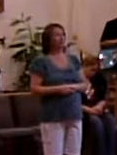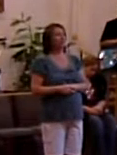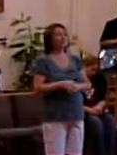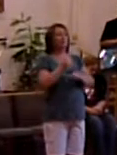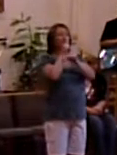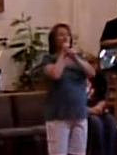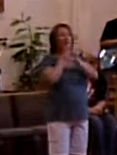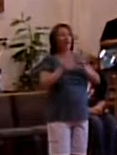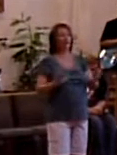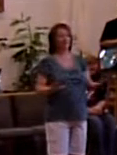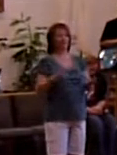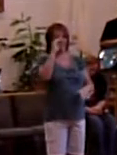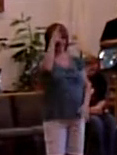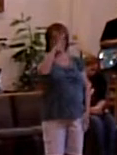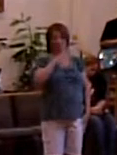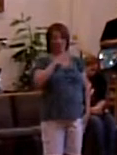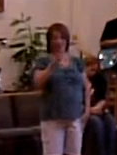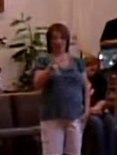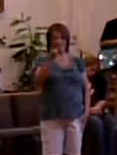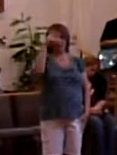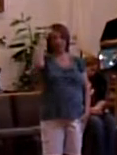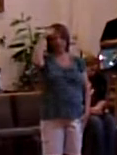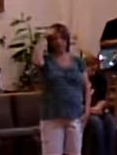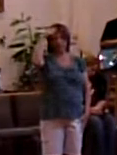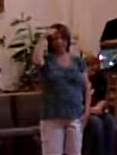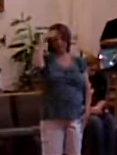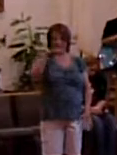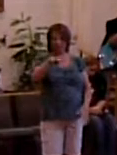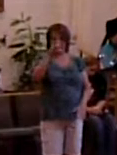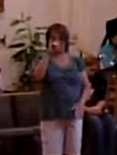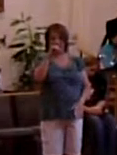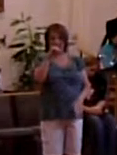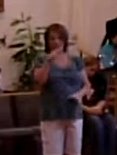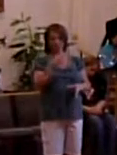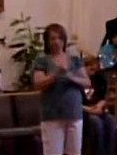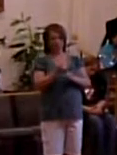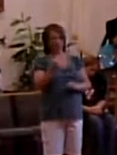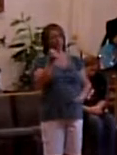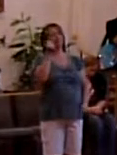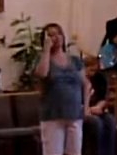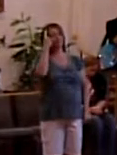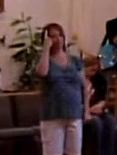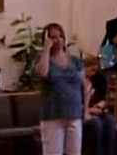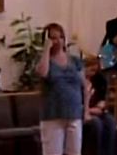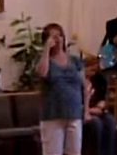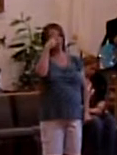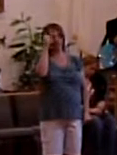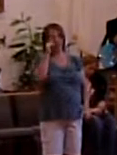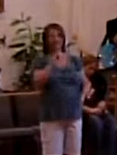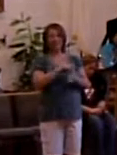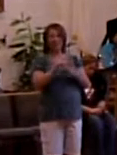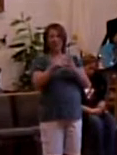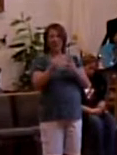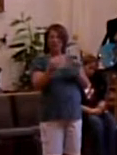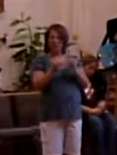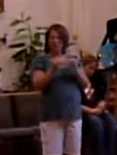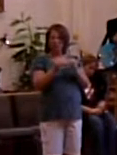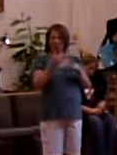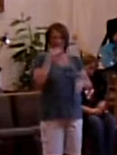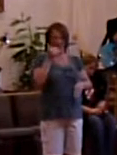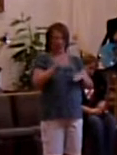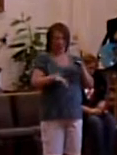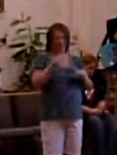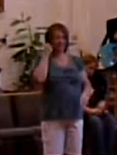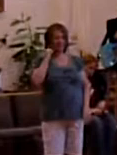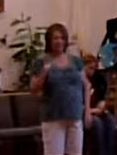blessed is the man who finds wisdom, the man who gains understanding, for she is more profitable than silver and yields better returns